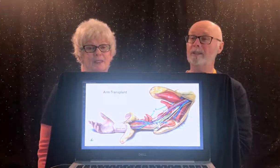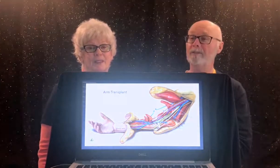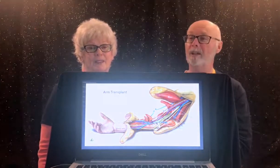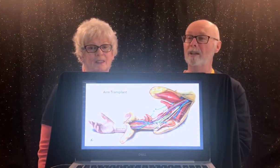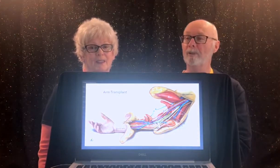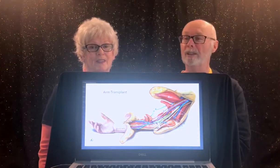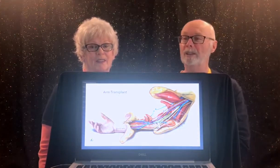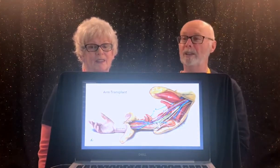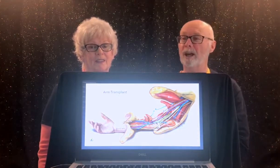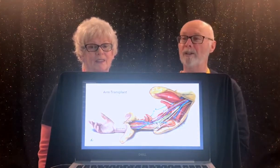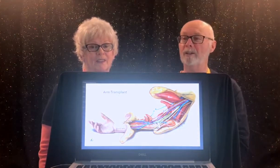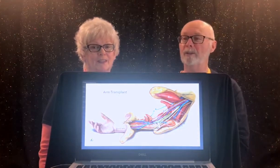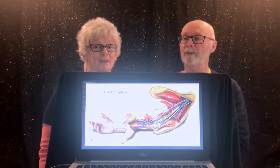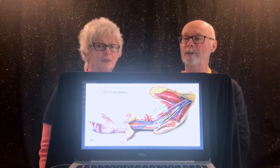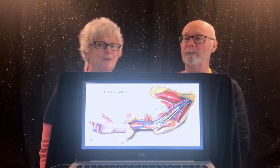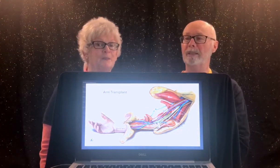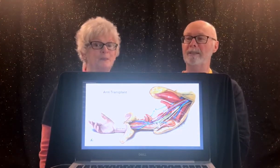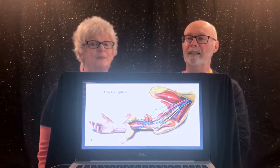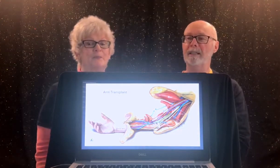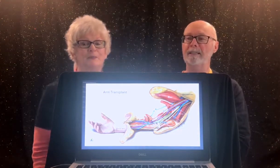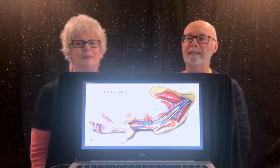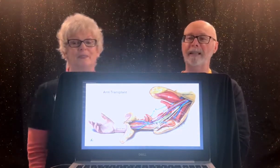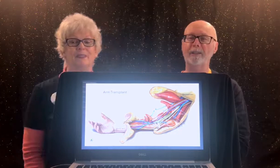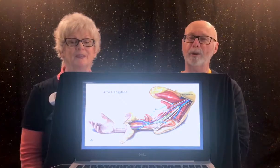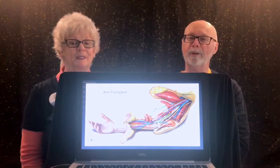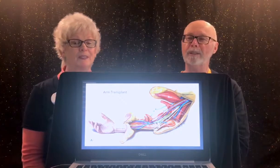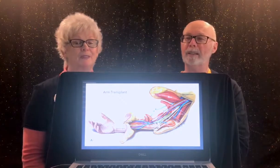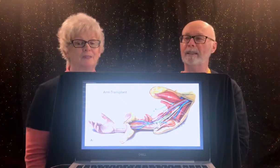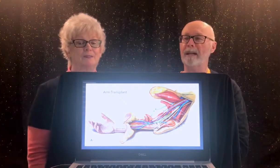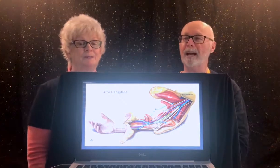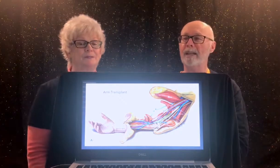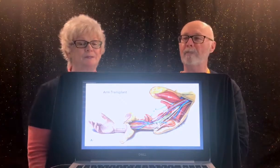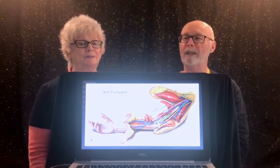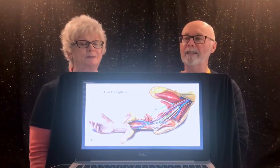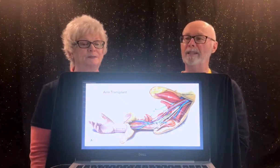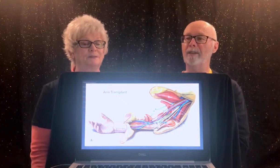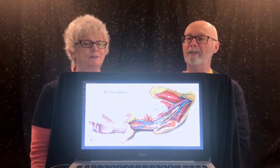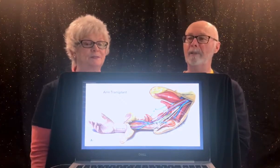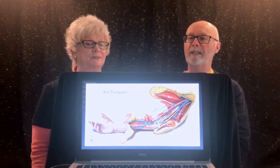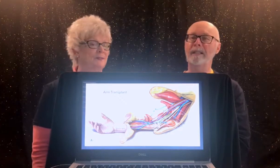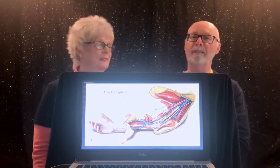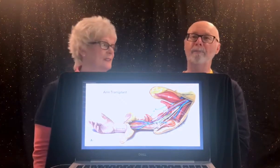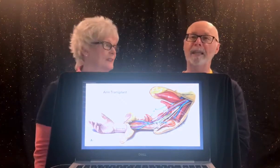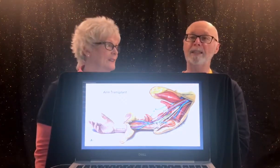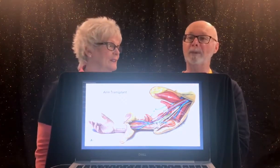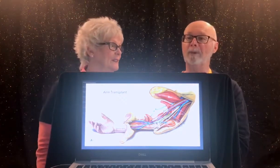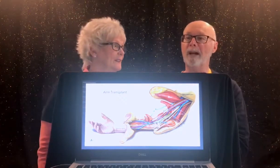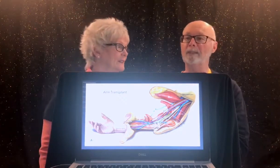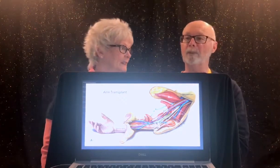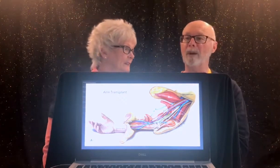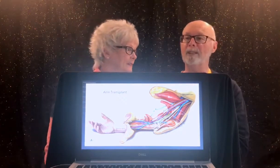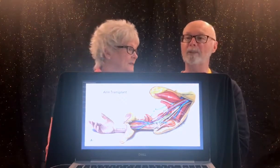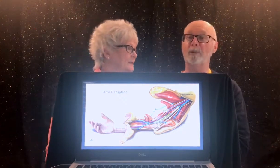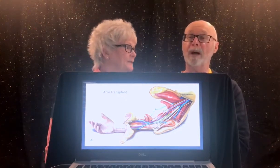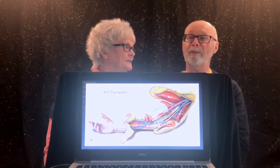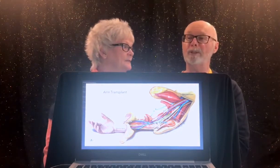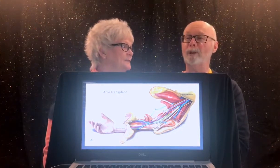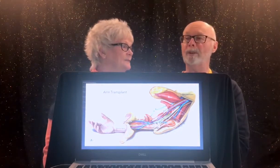Steve reached other recipients. Sally told us that God had blessed their family in many surprising ways throughout this